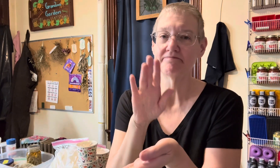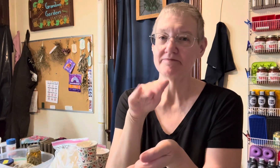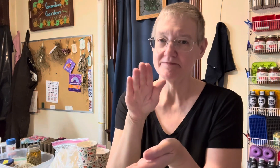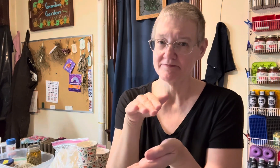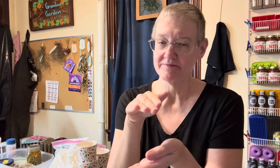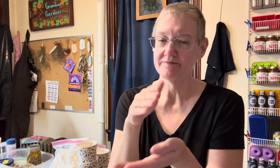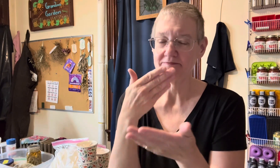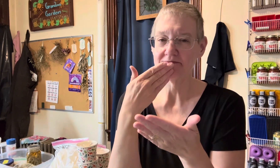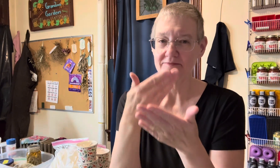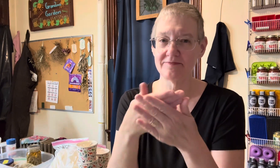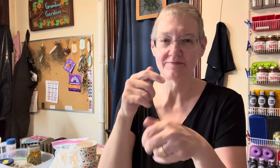modern medicine.